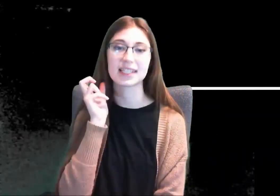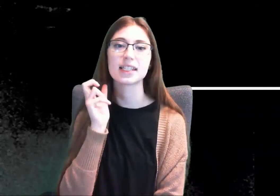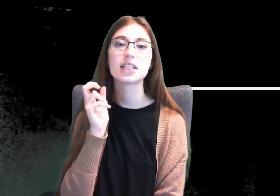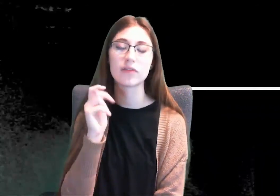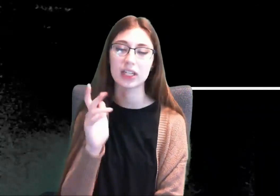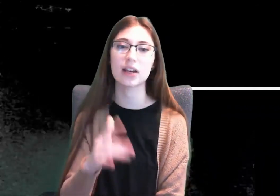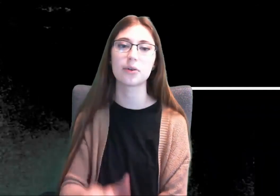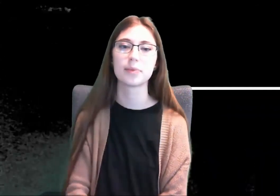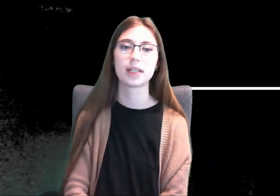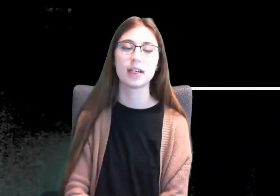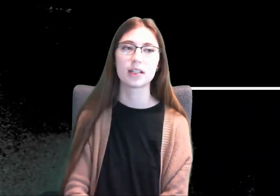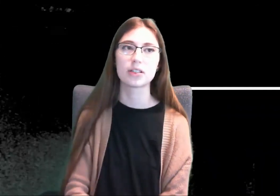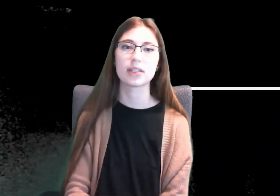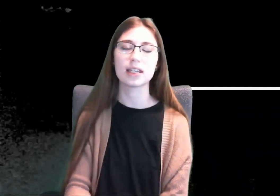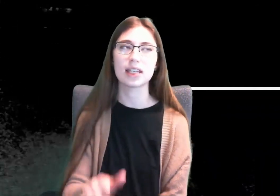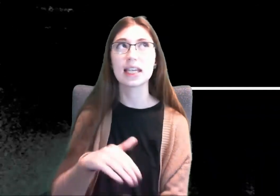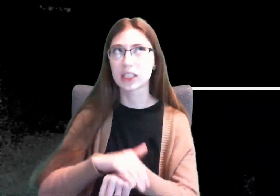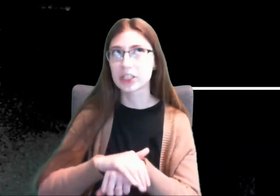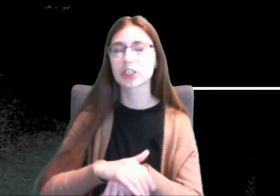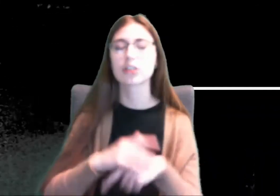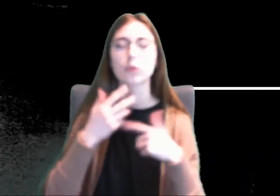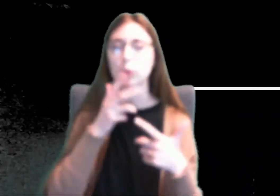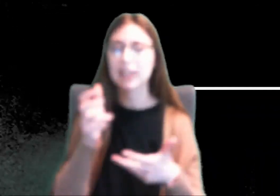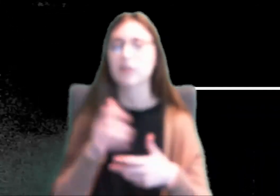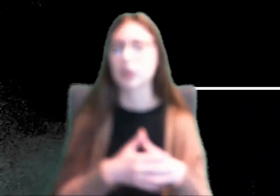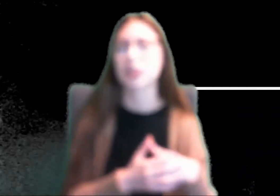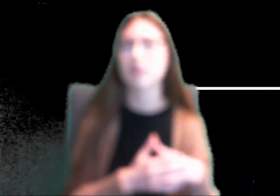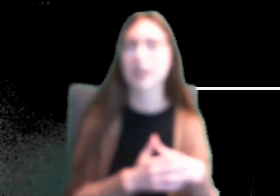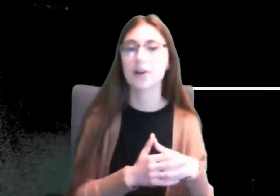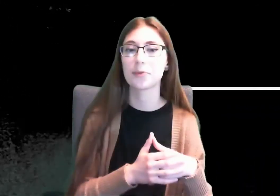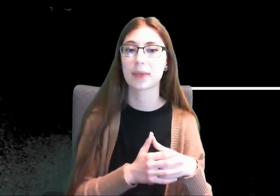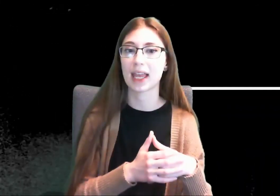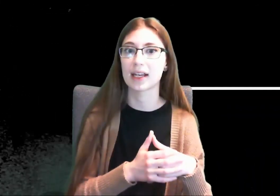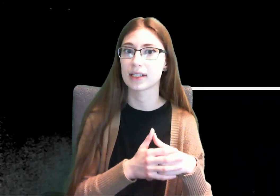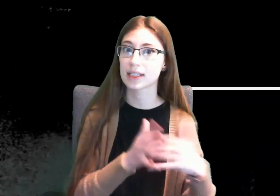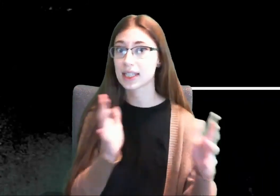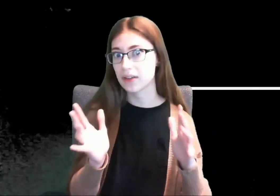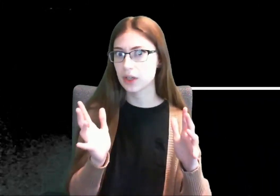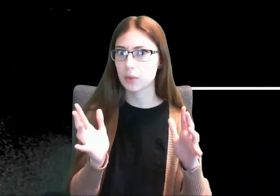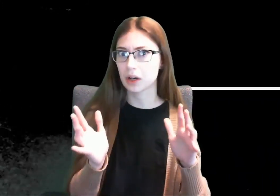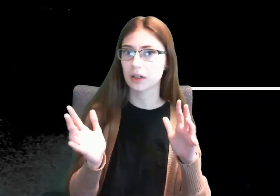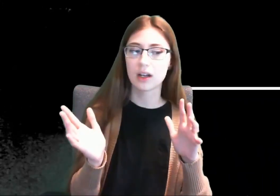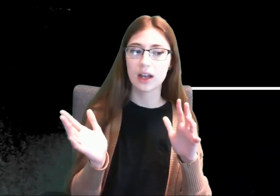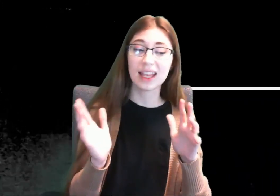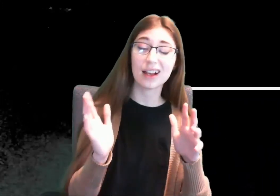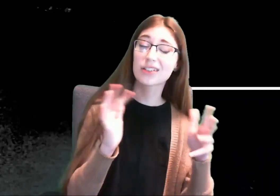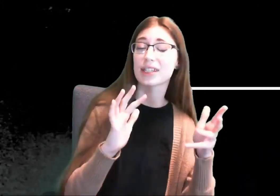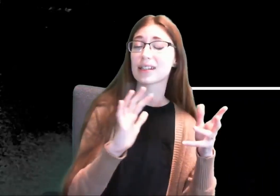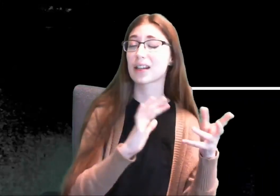to the video, to the English reading version of the video, and see if you were understanding it